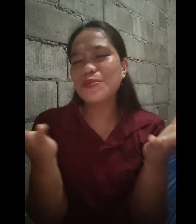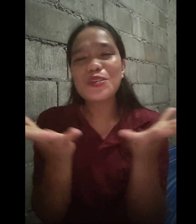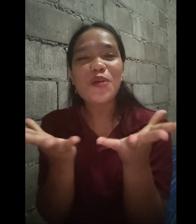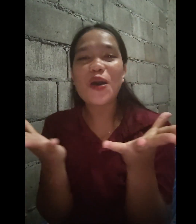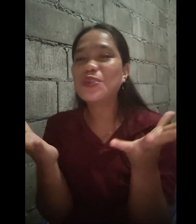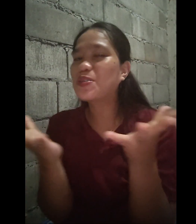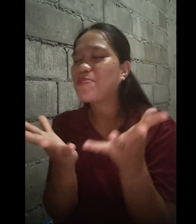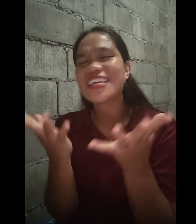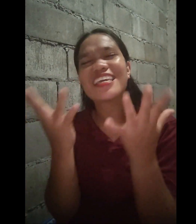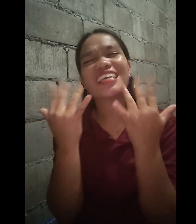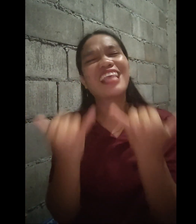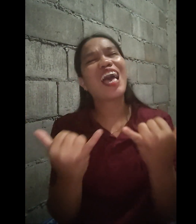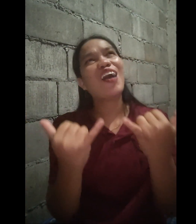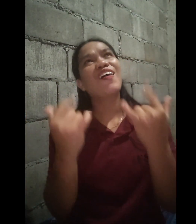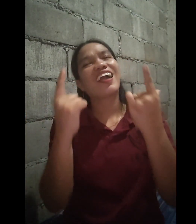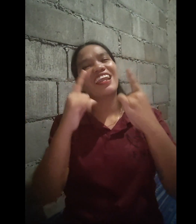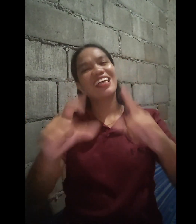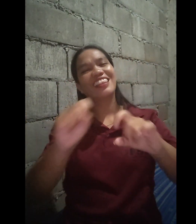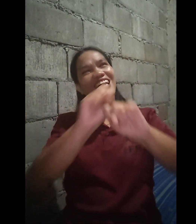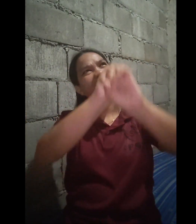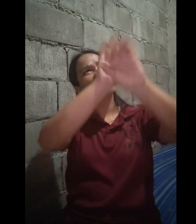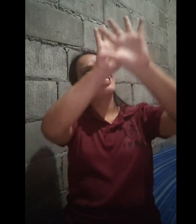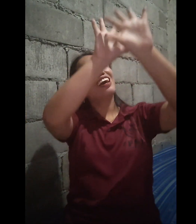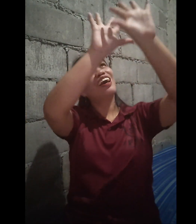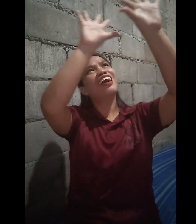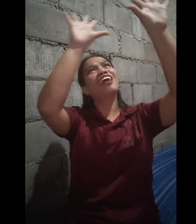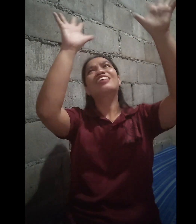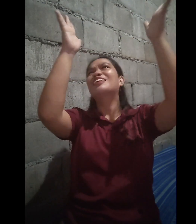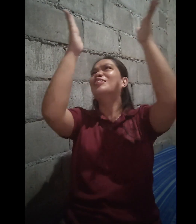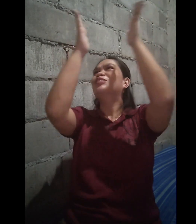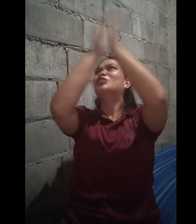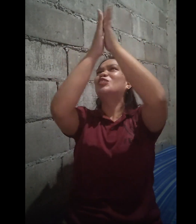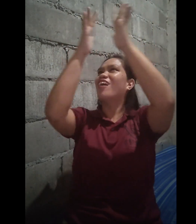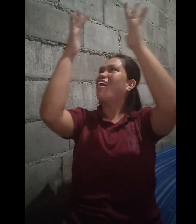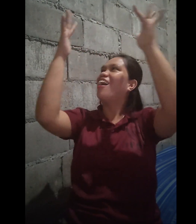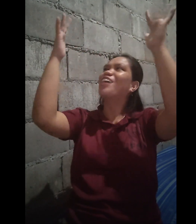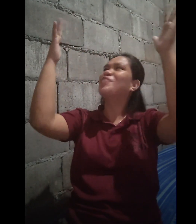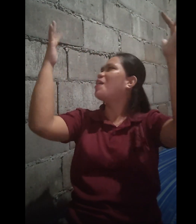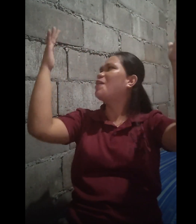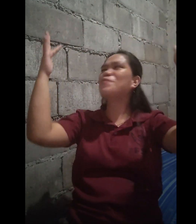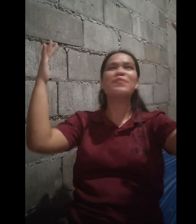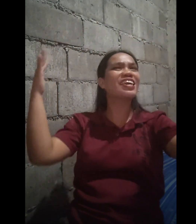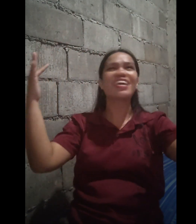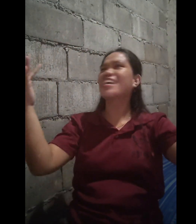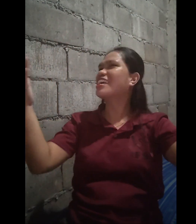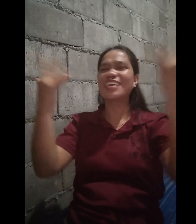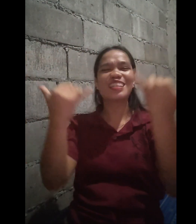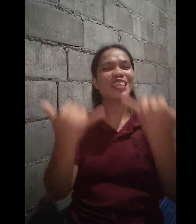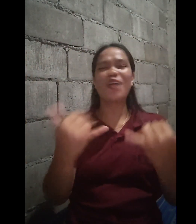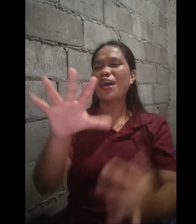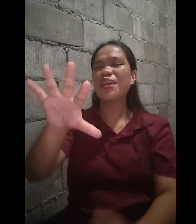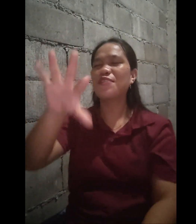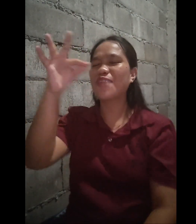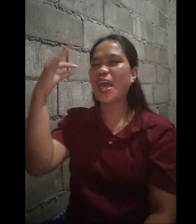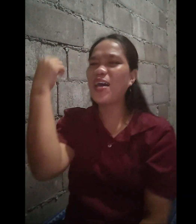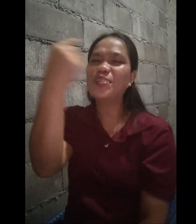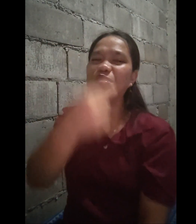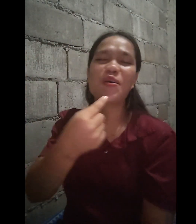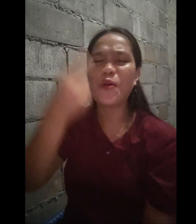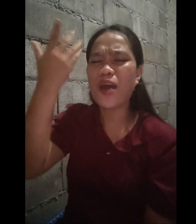exactly where I'm supposed to be now. Gonna let the light shine on me. Now I found